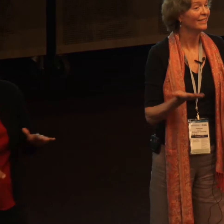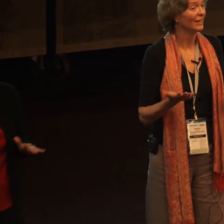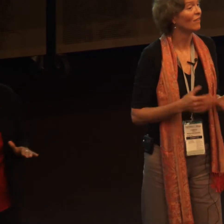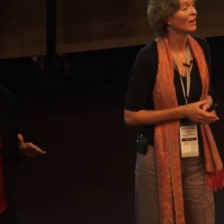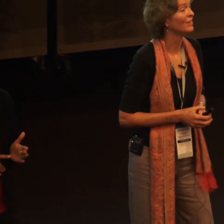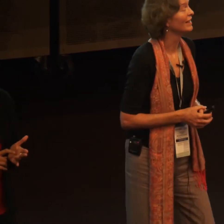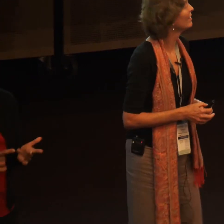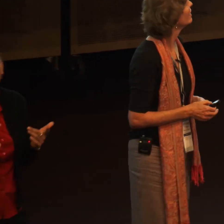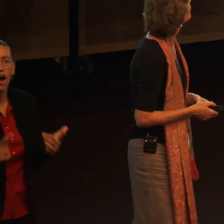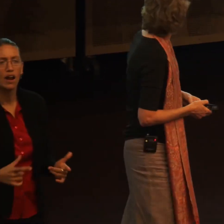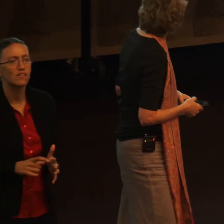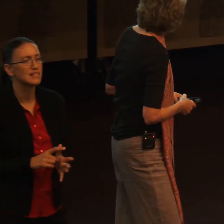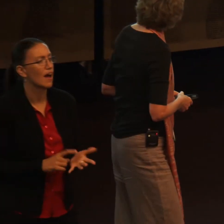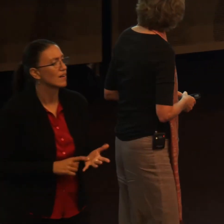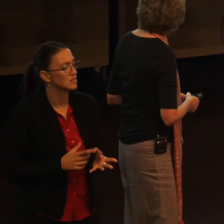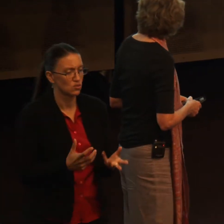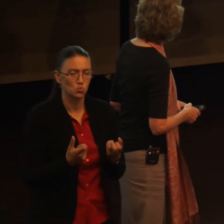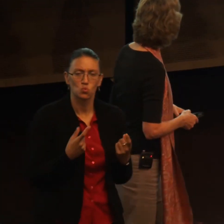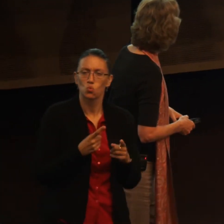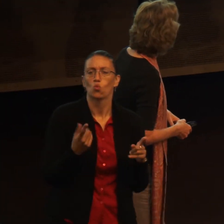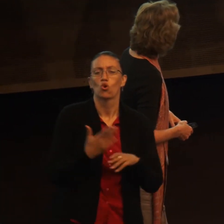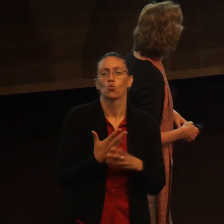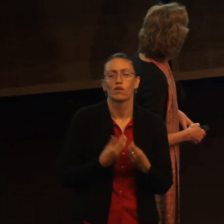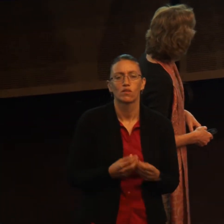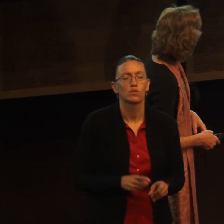seen in a lot of the data that you work with.